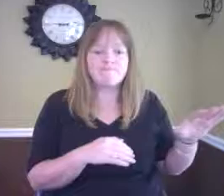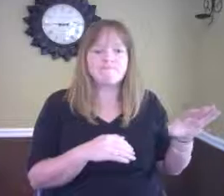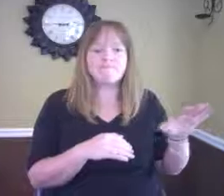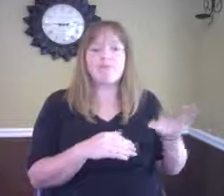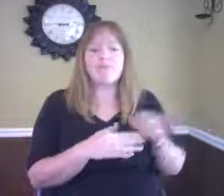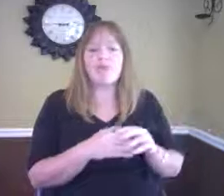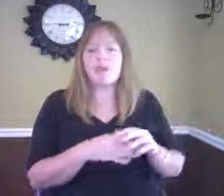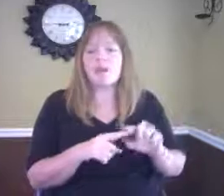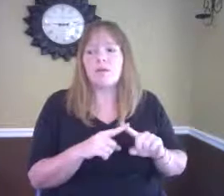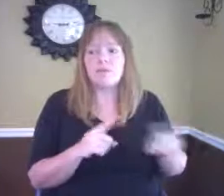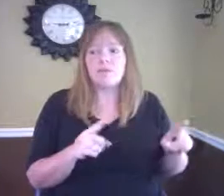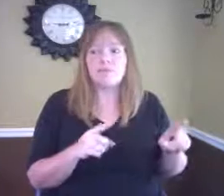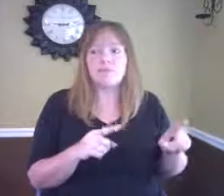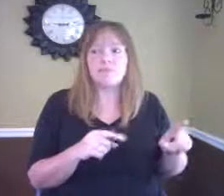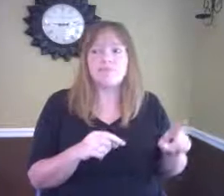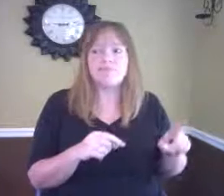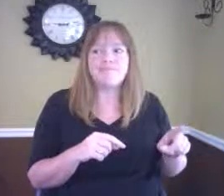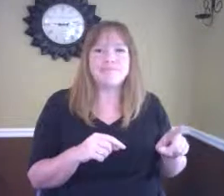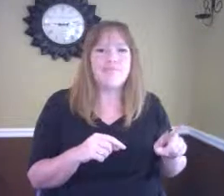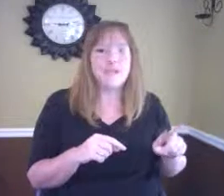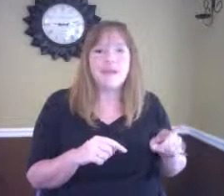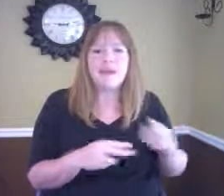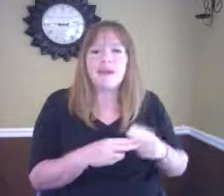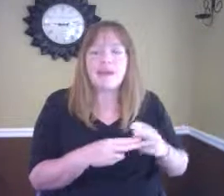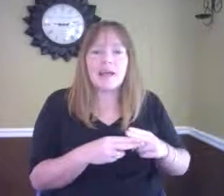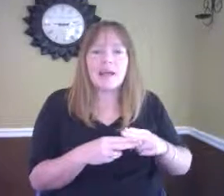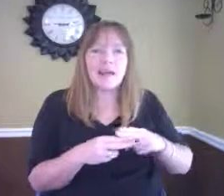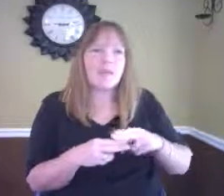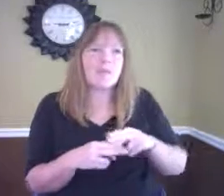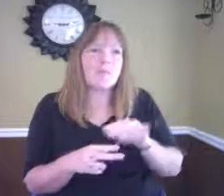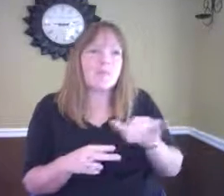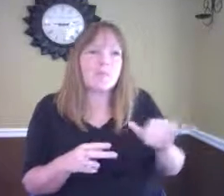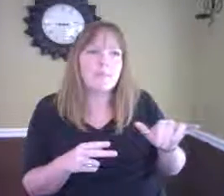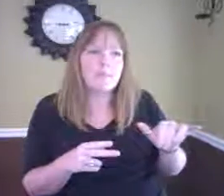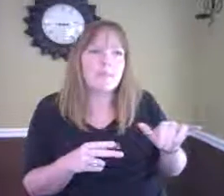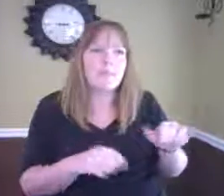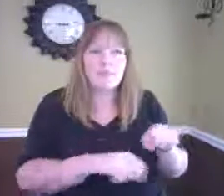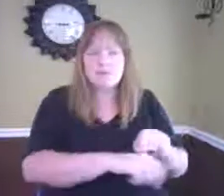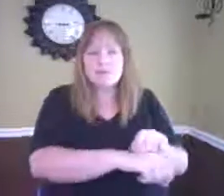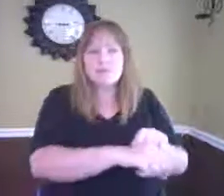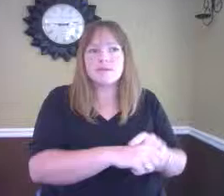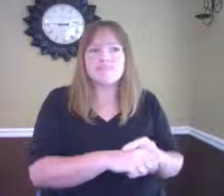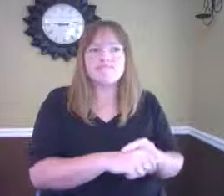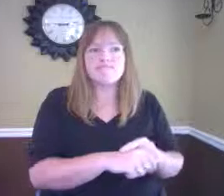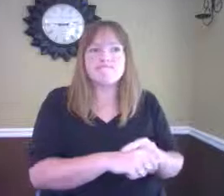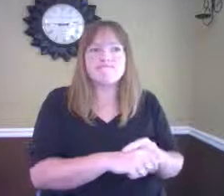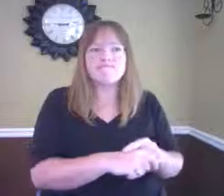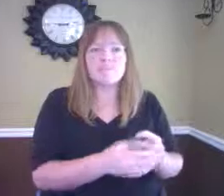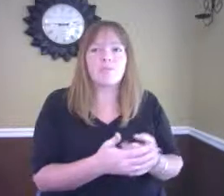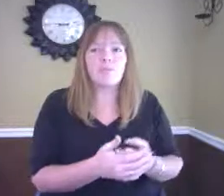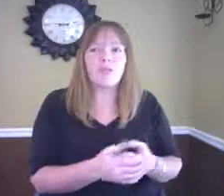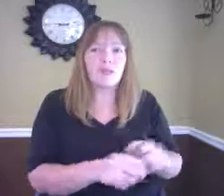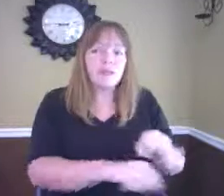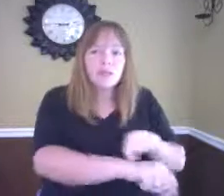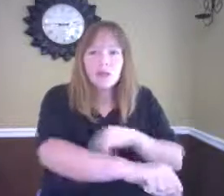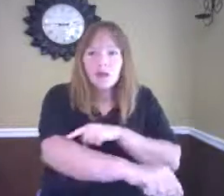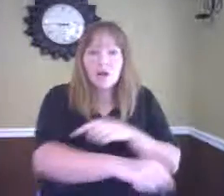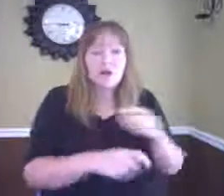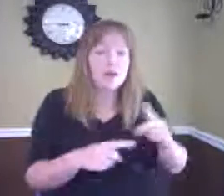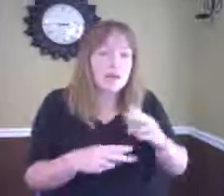But as you can imagine, this can get tiresome after a while, especially people with long names,